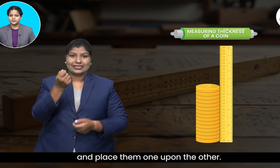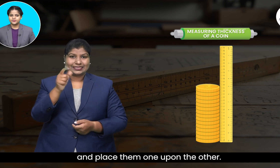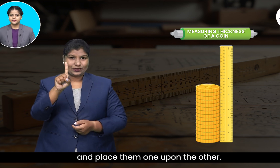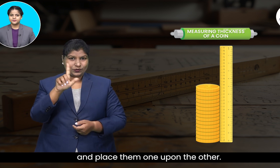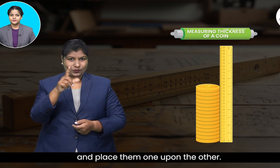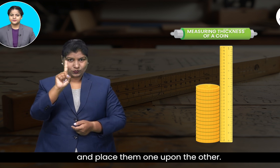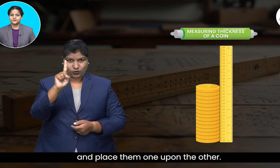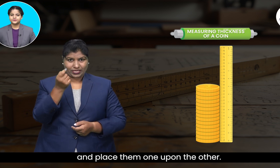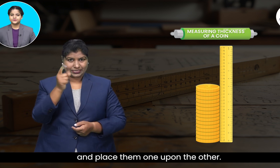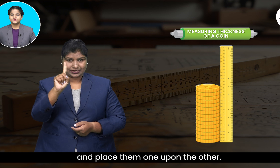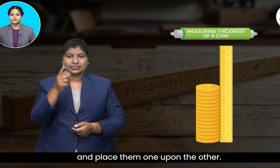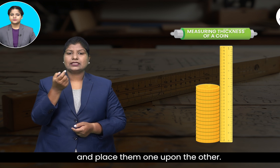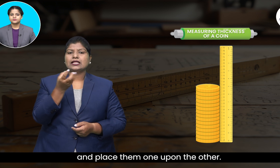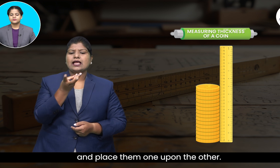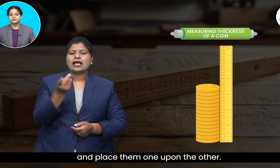other.